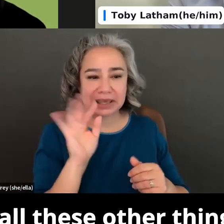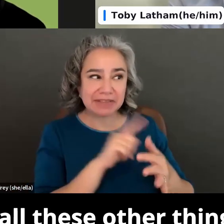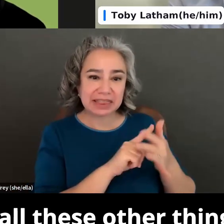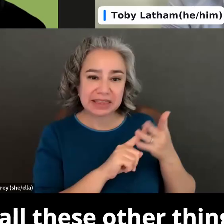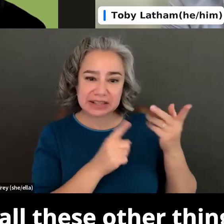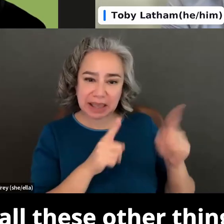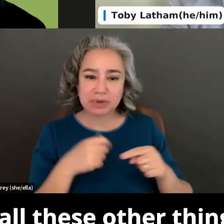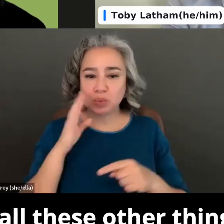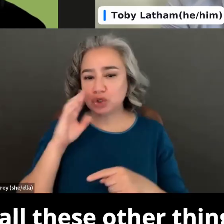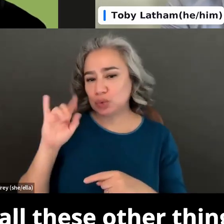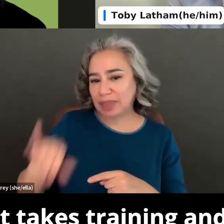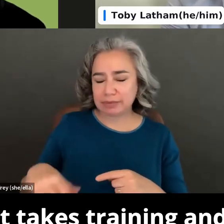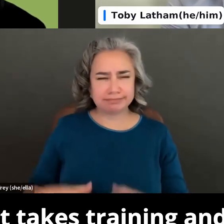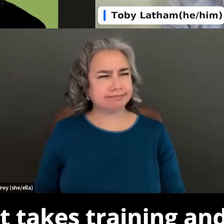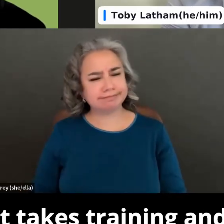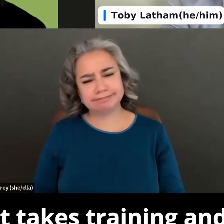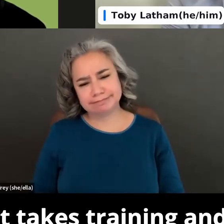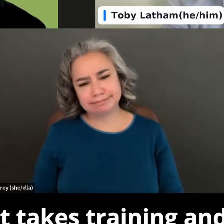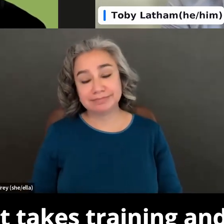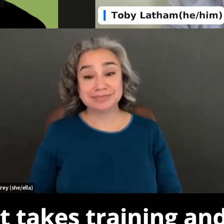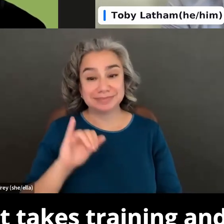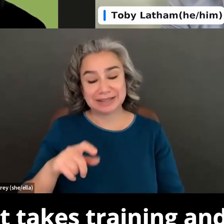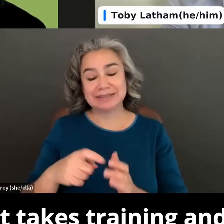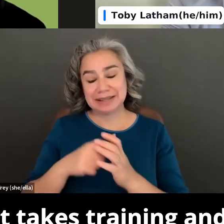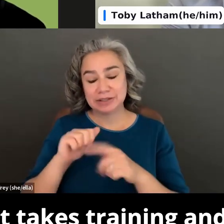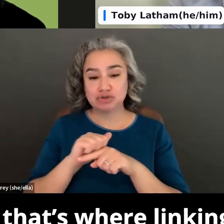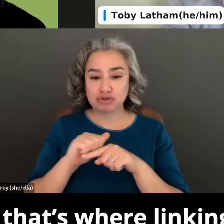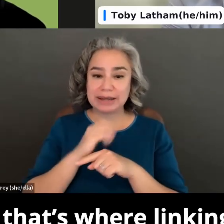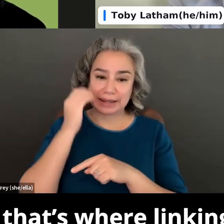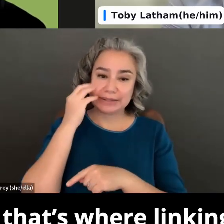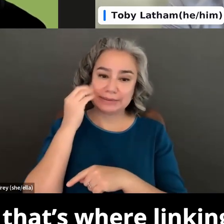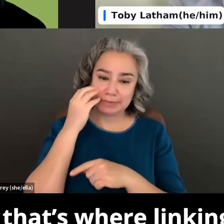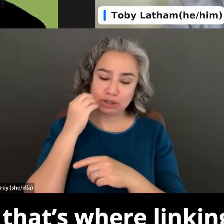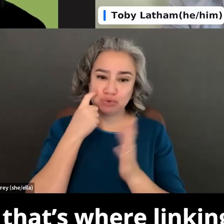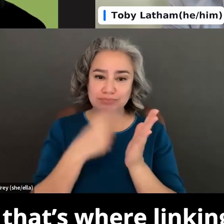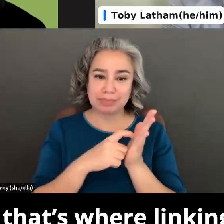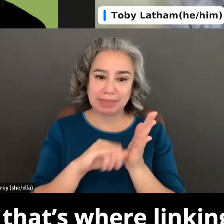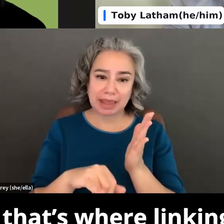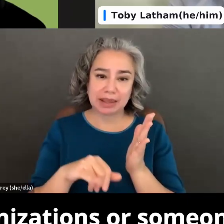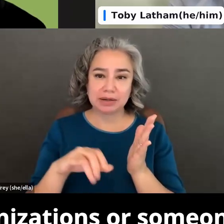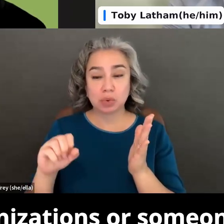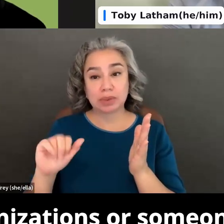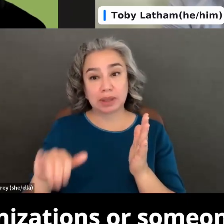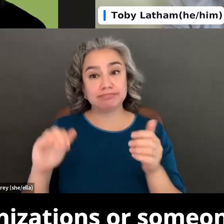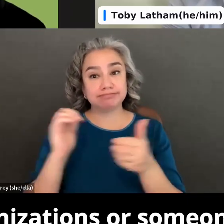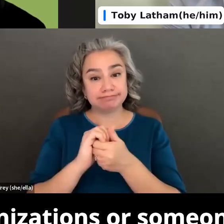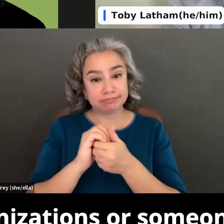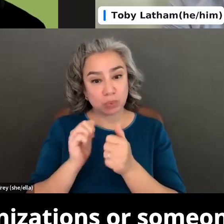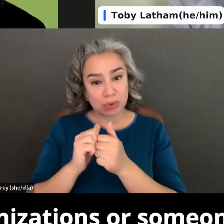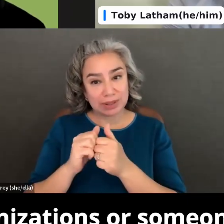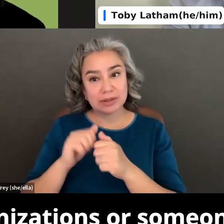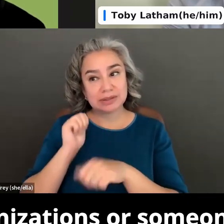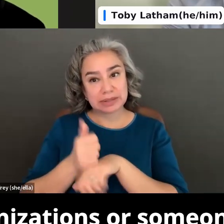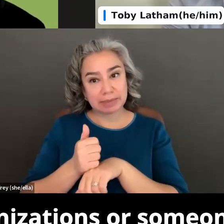fall into place. So that takes training and experience, and that's where linking up with established organizations or someone